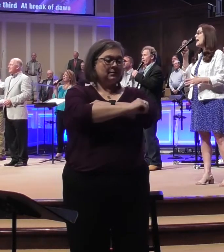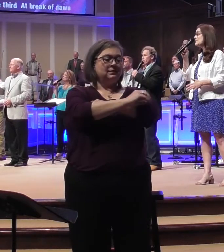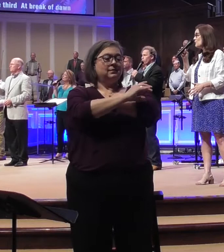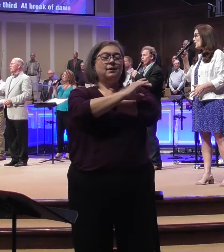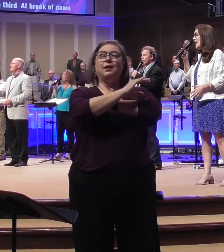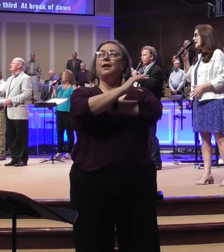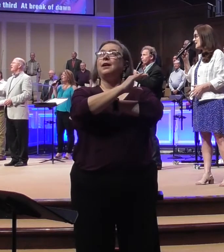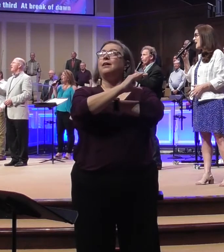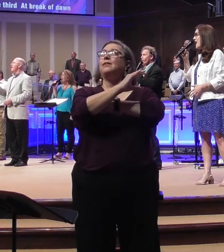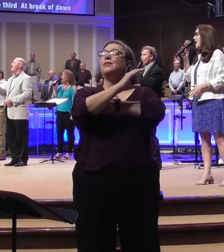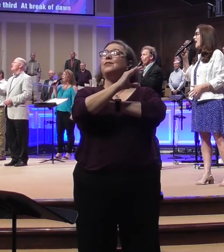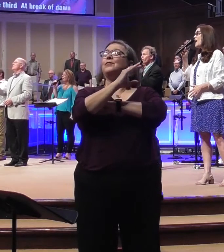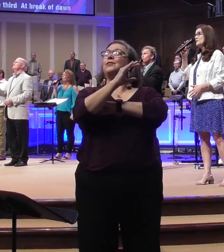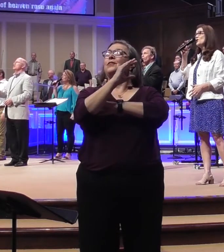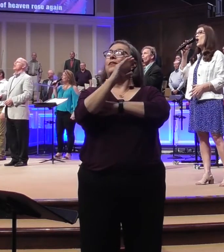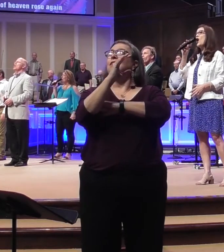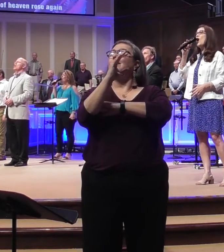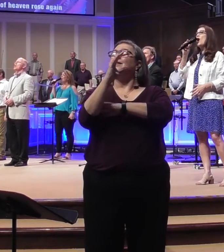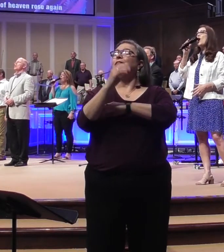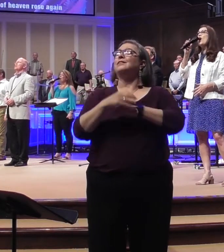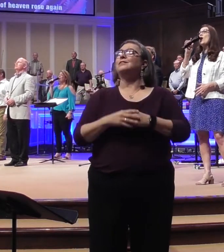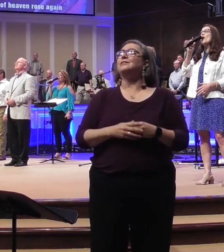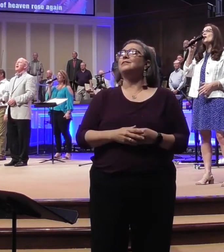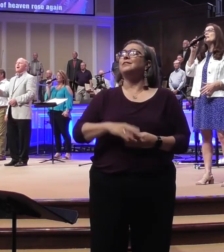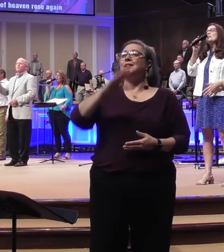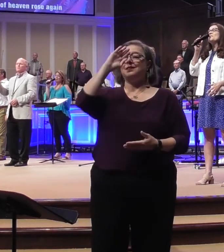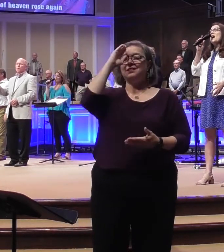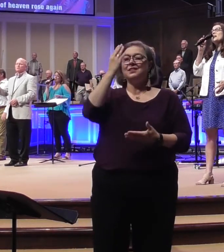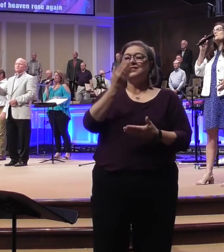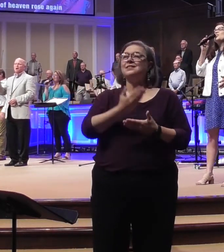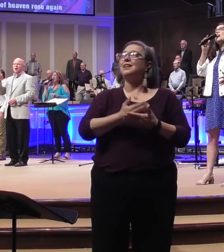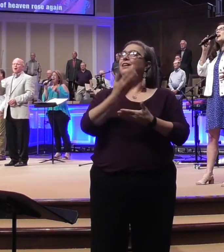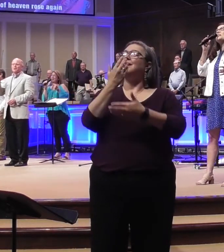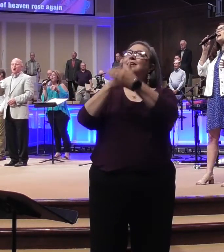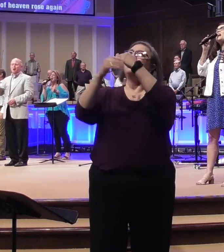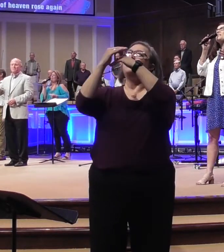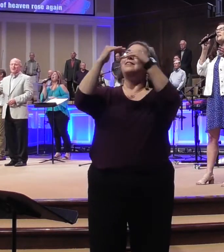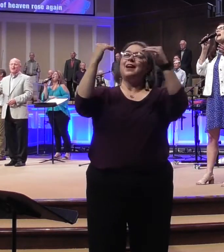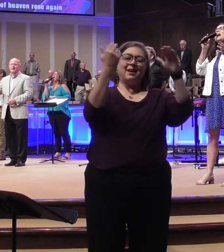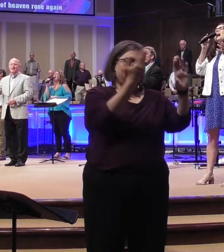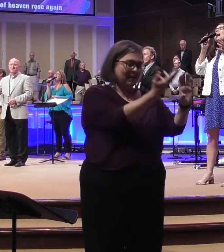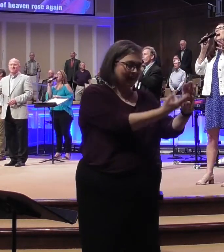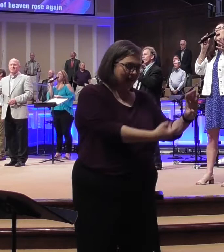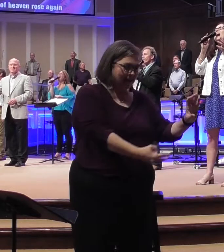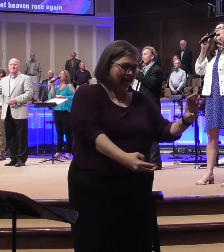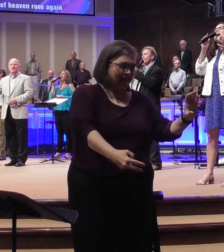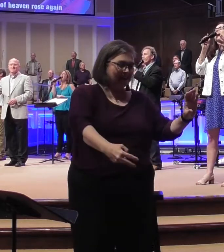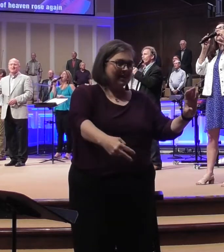third at break of dawn, the Son of